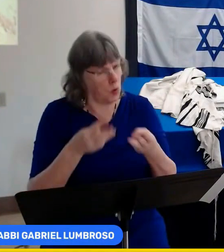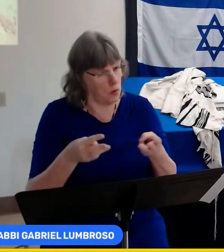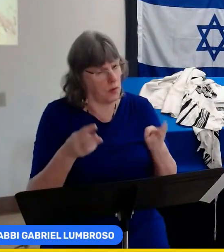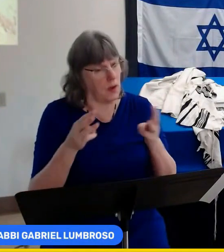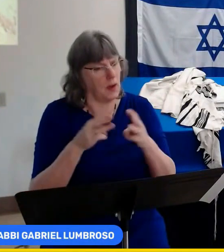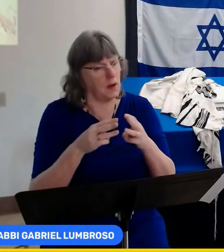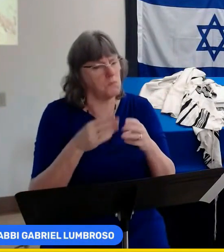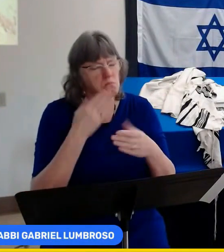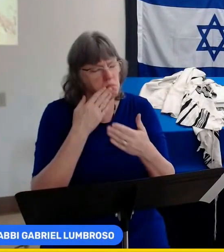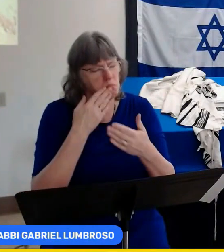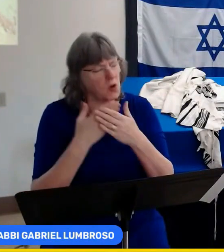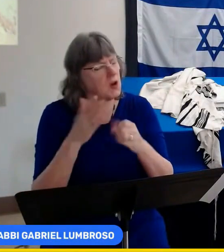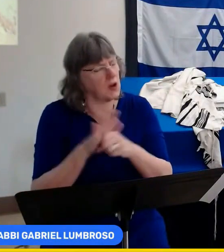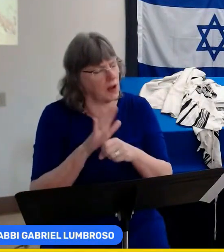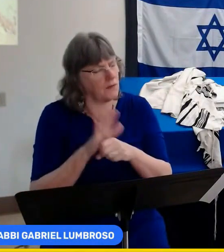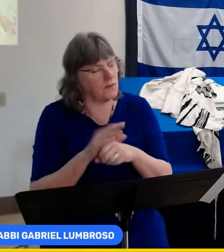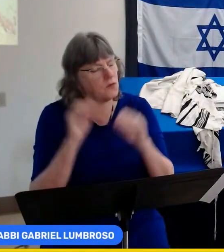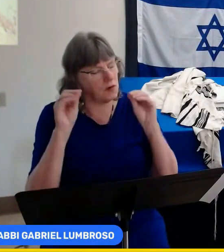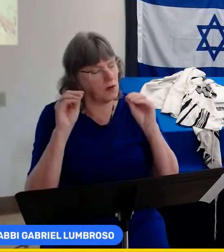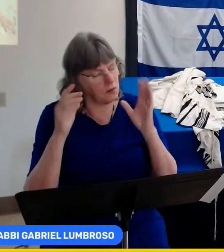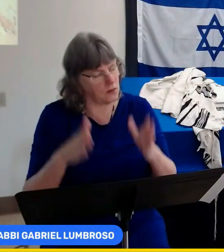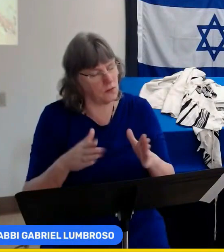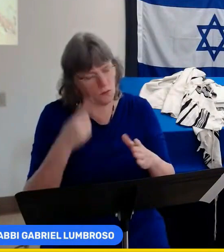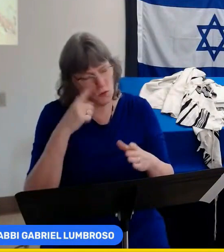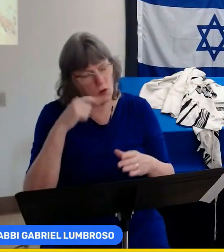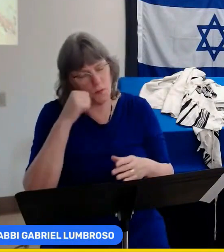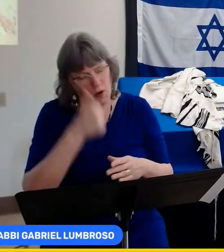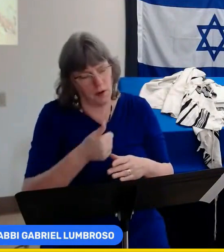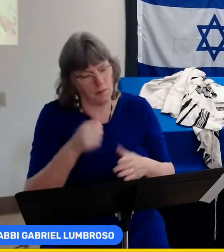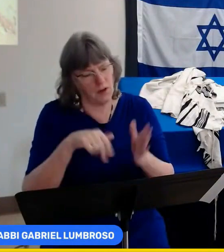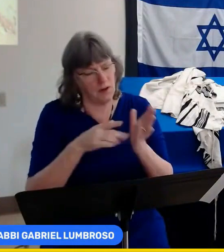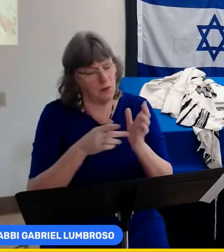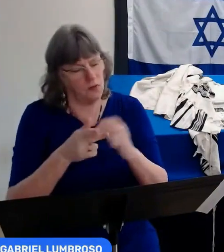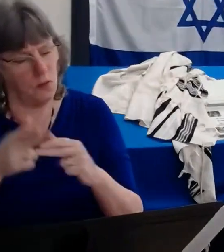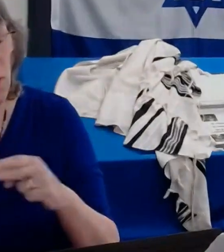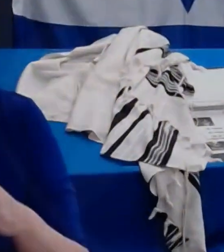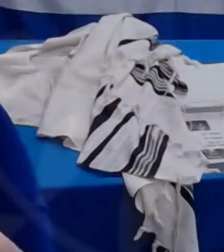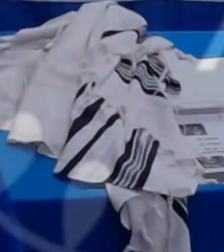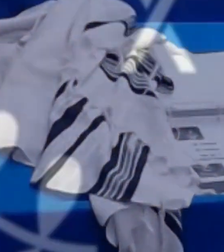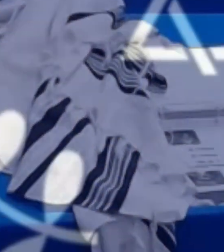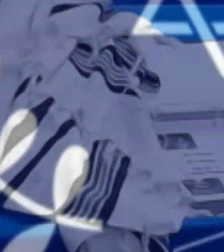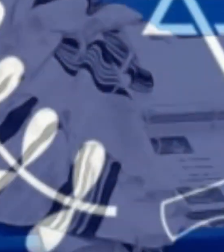and adequate teachers of tomorrow. B'Shem Yeshua Mashiach.